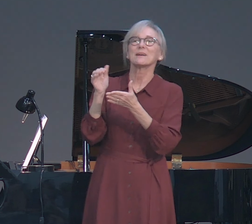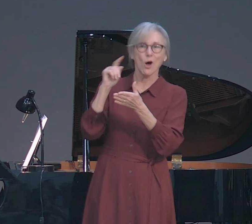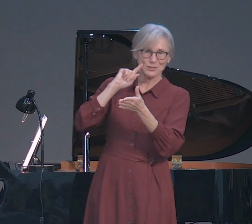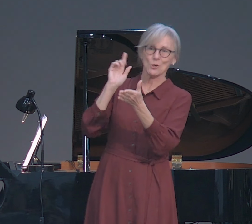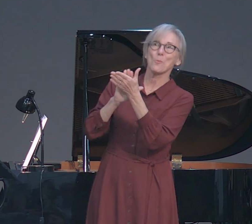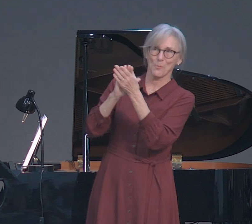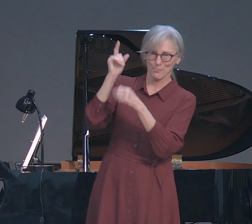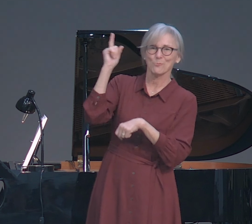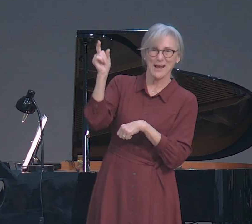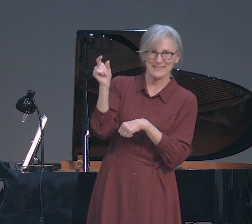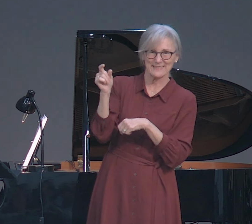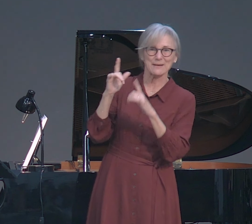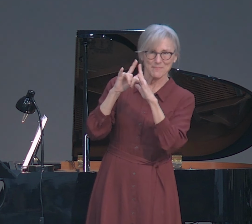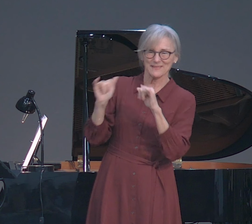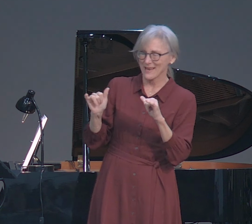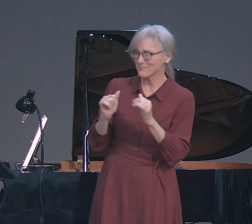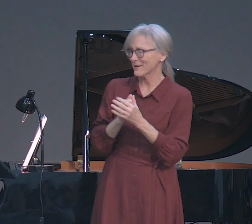together.